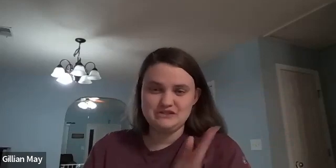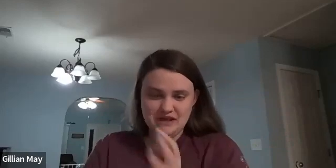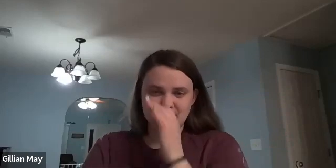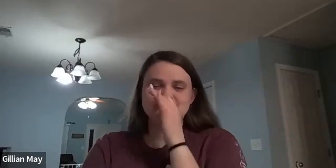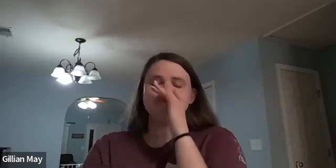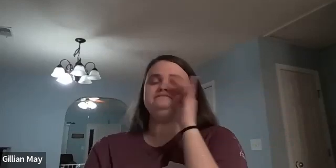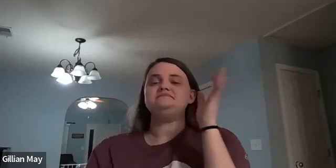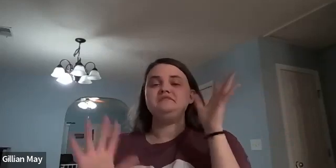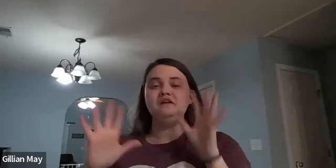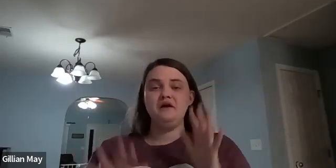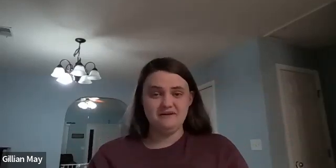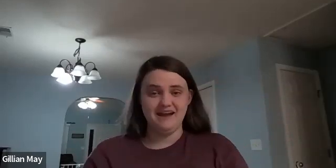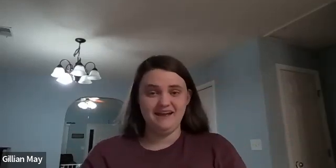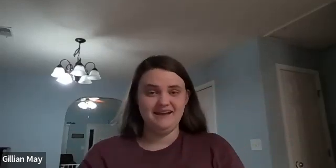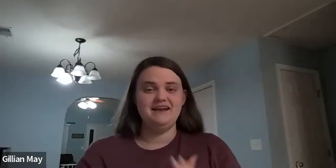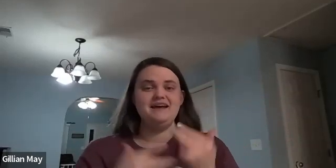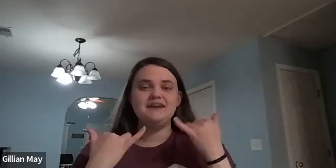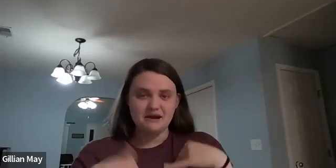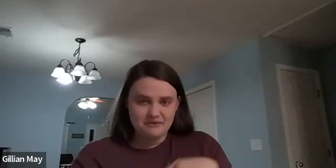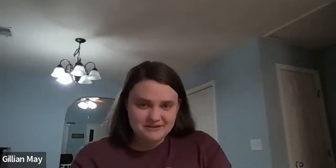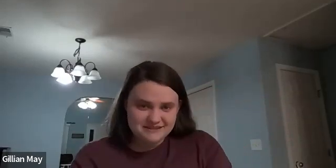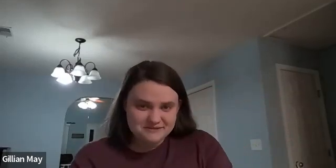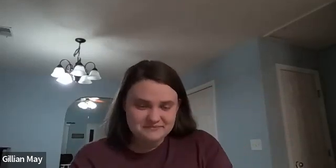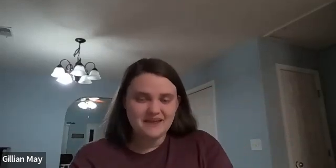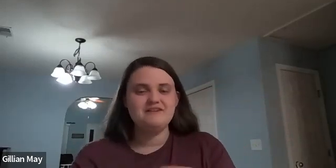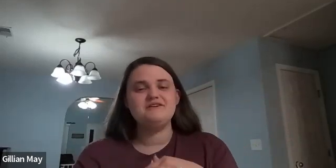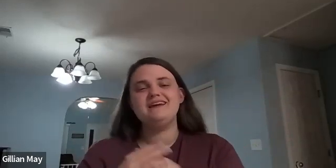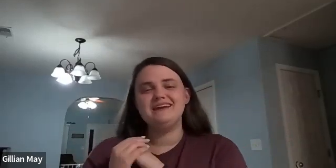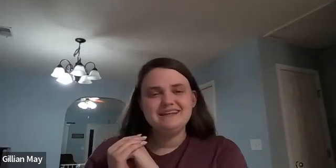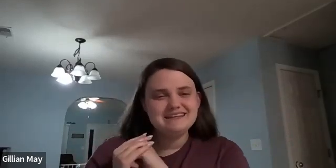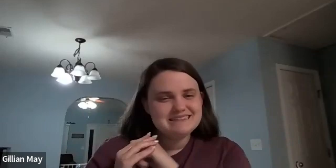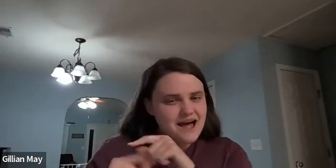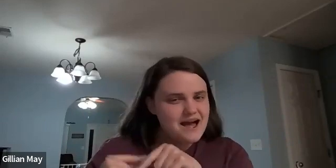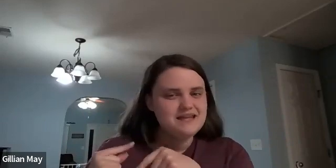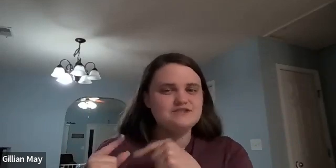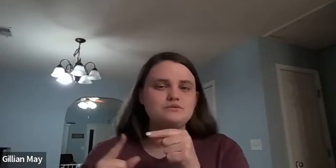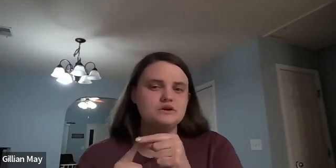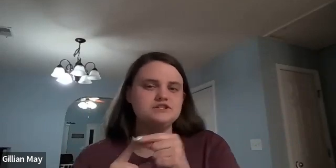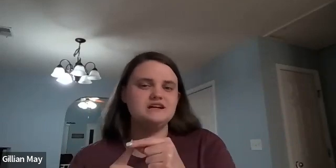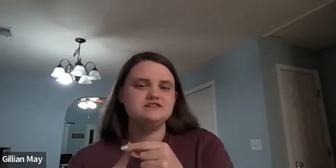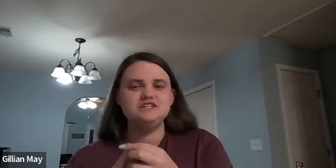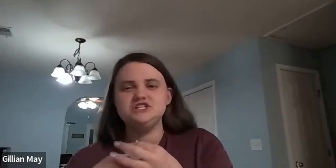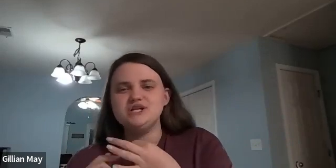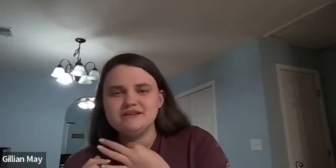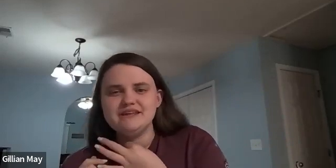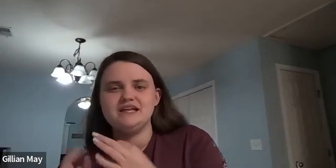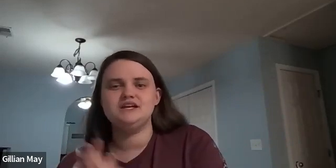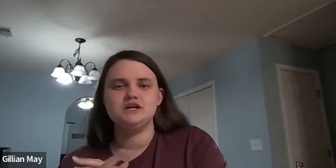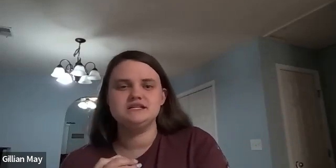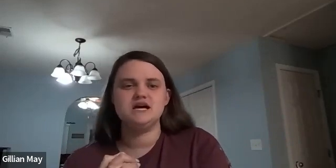So, okay. Now what we'll do, are there any signs or words you guys are like genuinely like curious of?